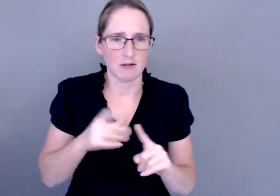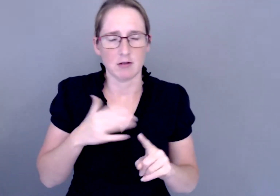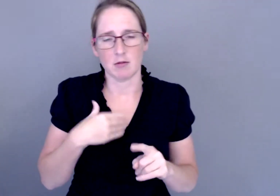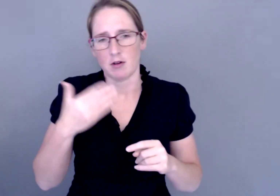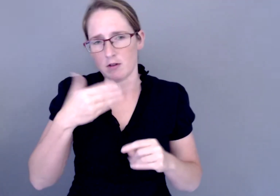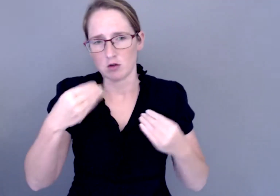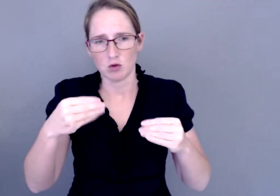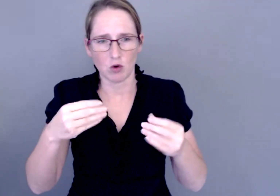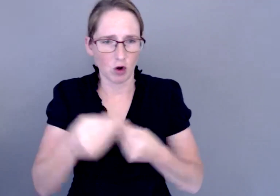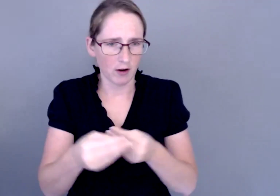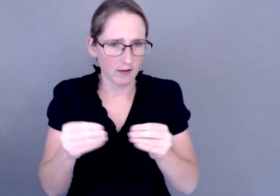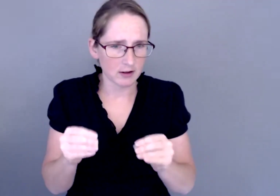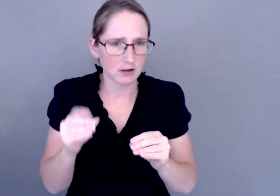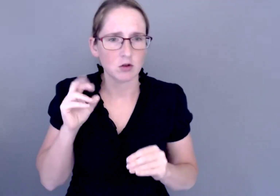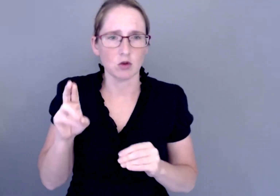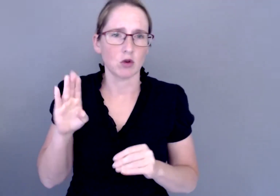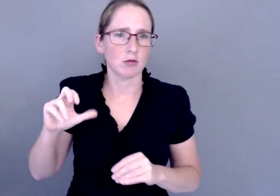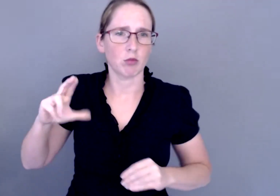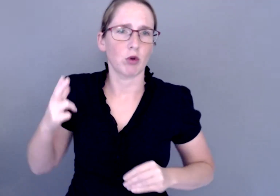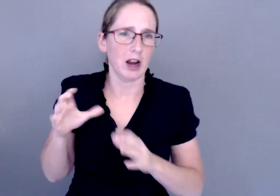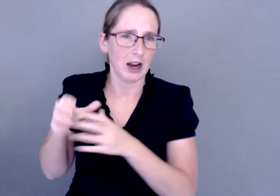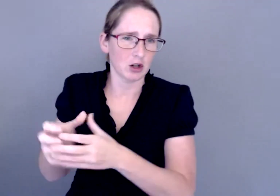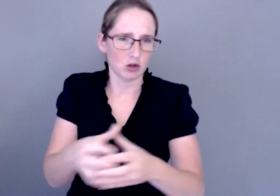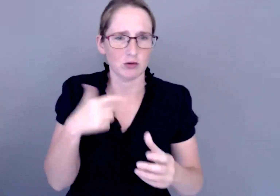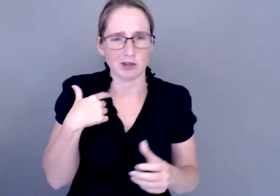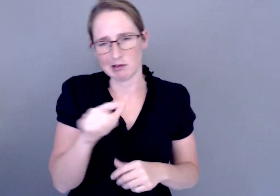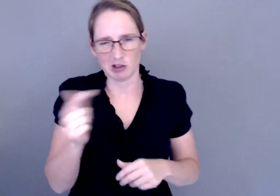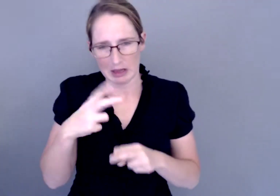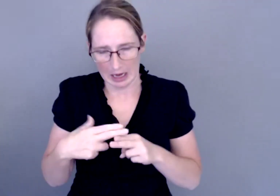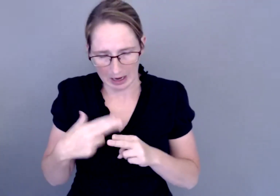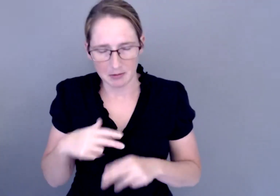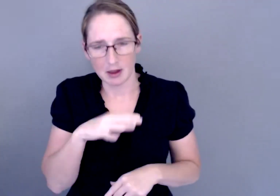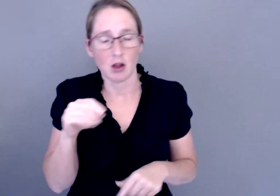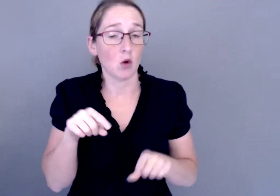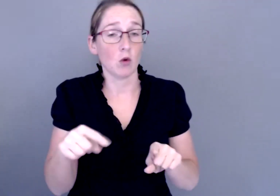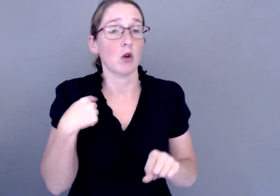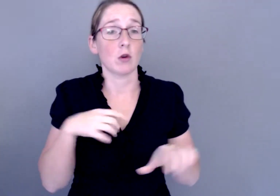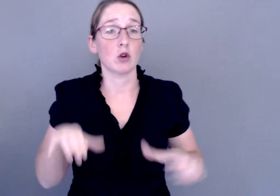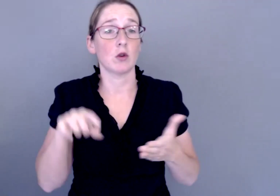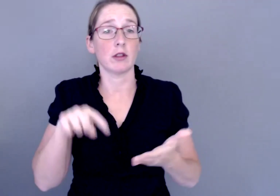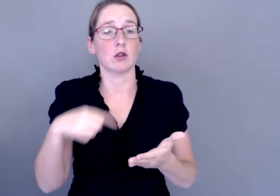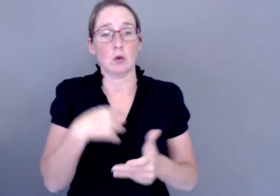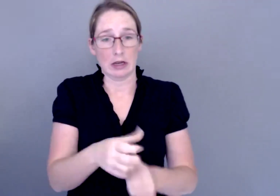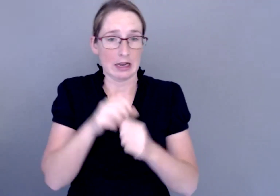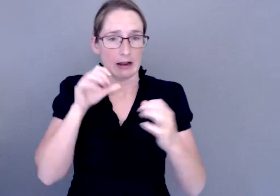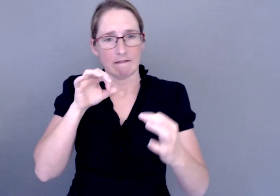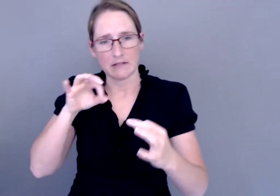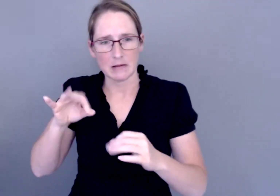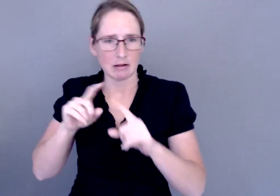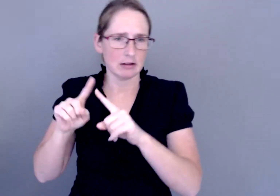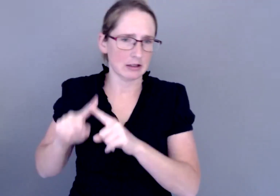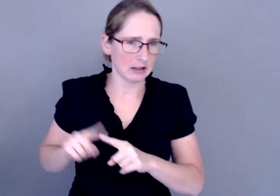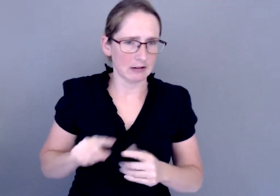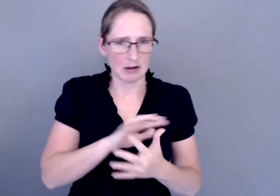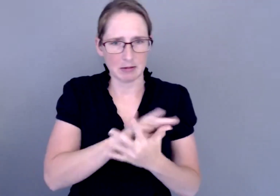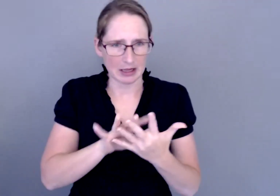offices or branches. We interchange the name. And so while we're doing this, we've received feedback in various